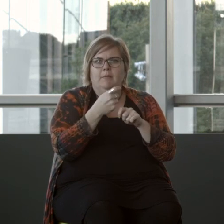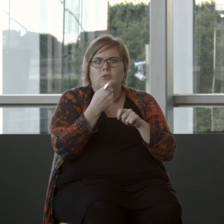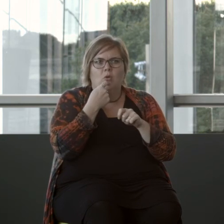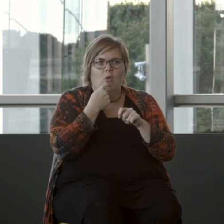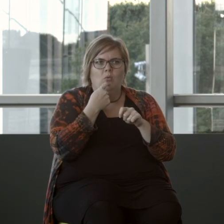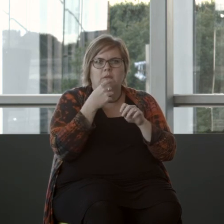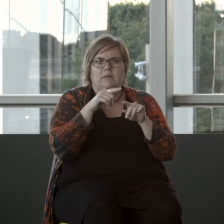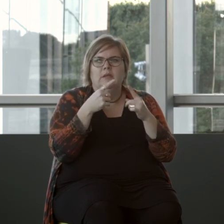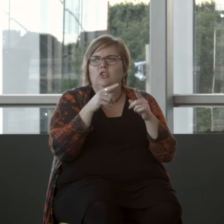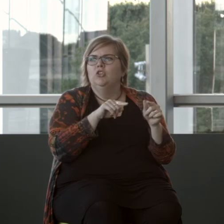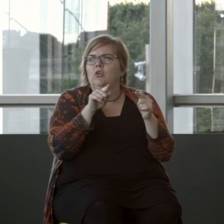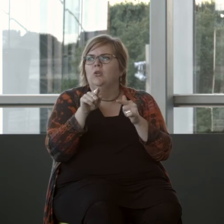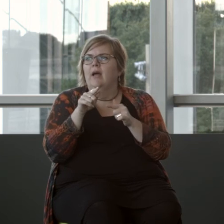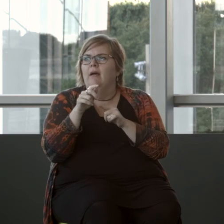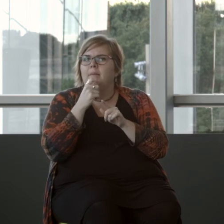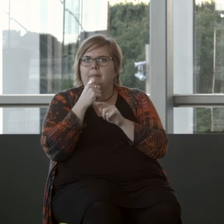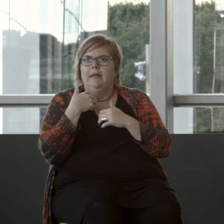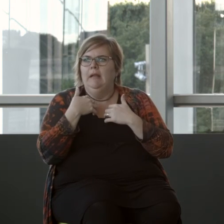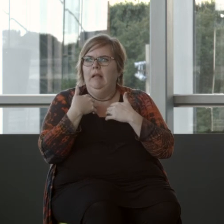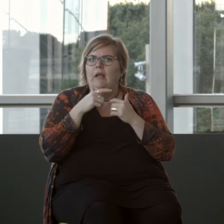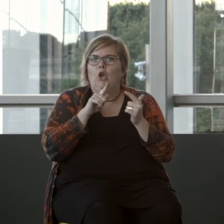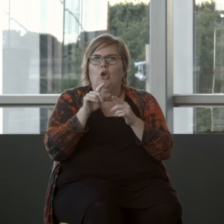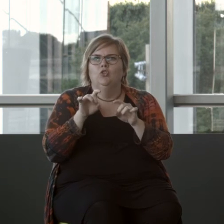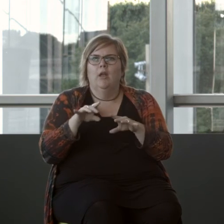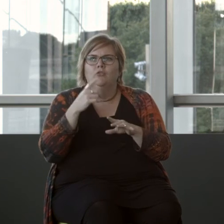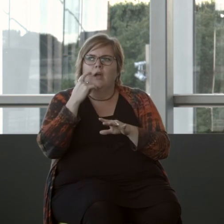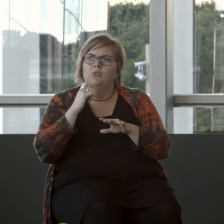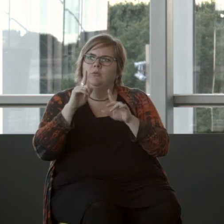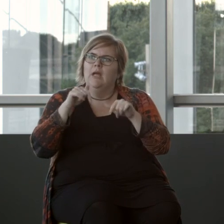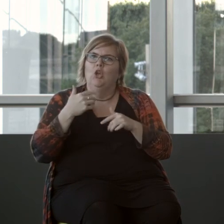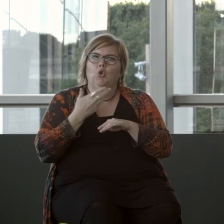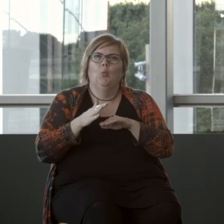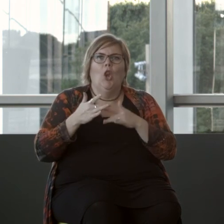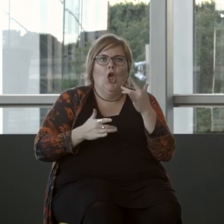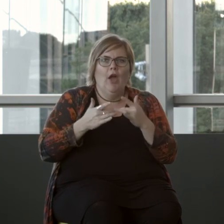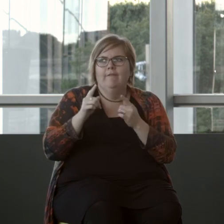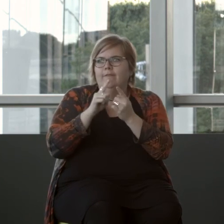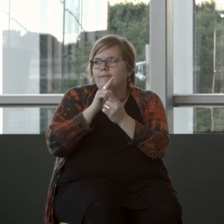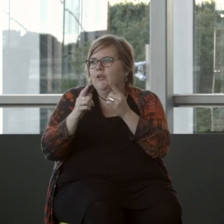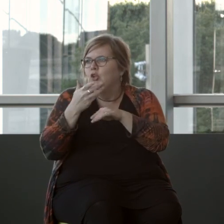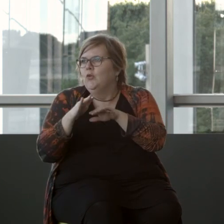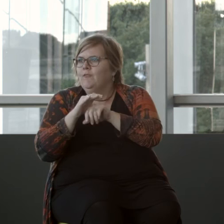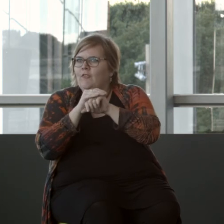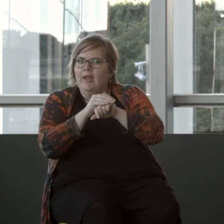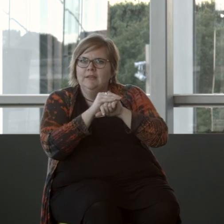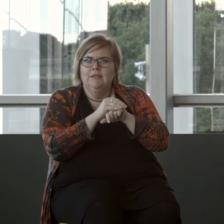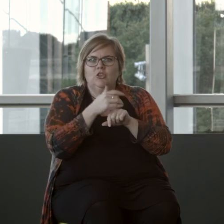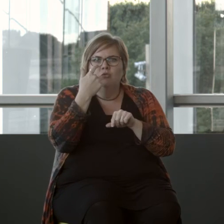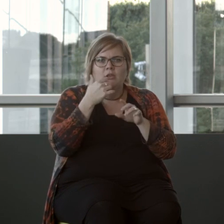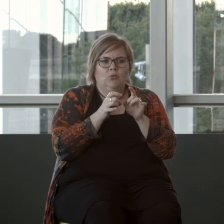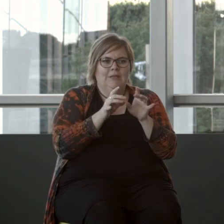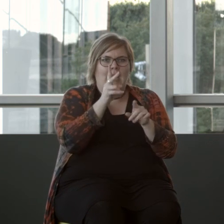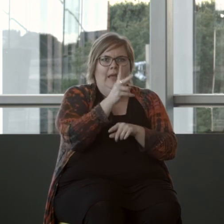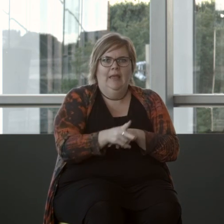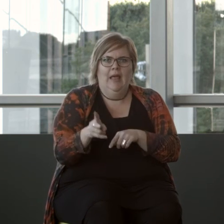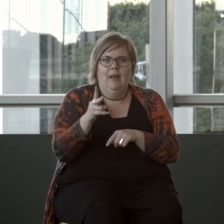Australia and tries to start a new life and makes new friends along the way and tries to begin again.